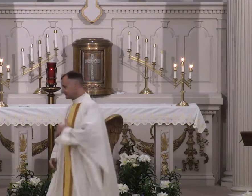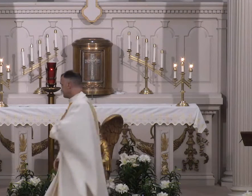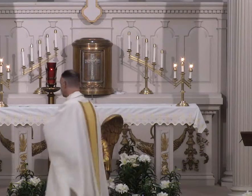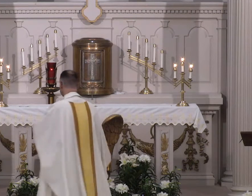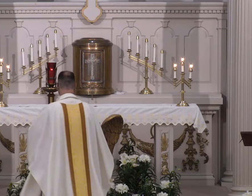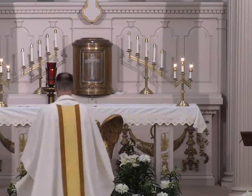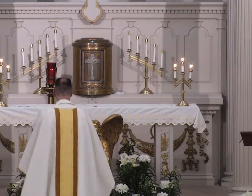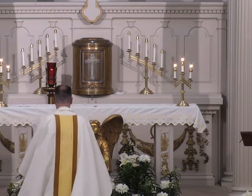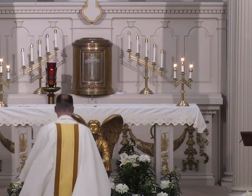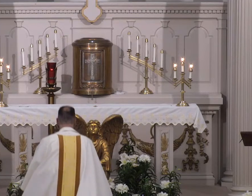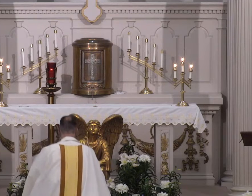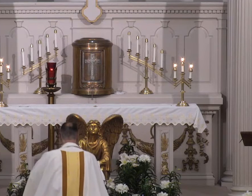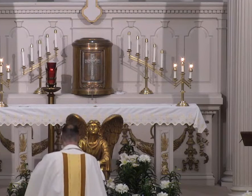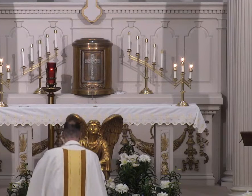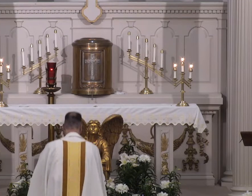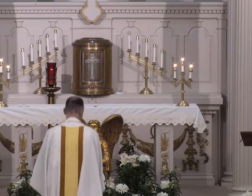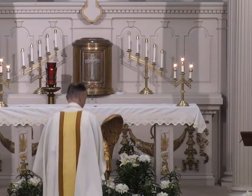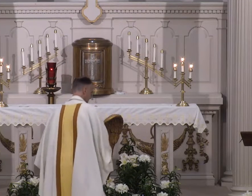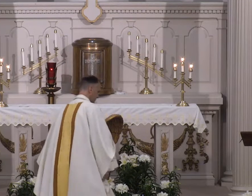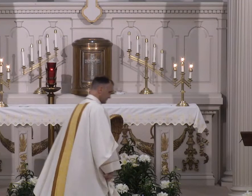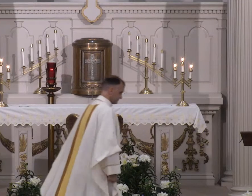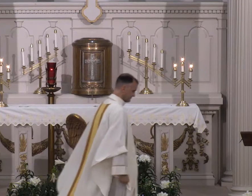Amen.